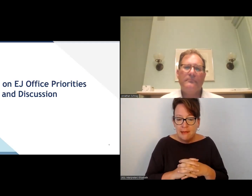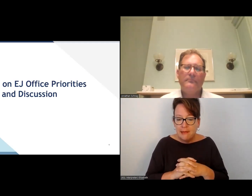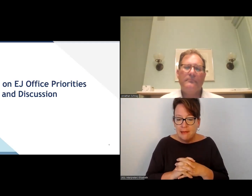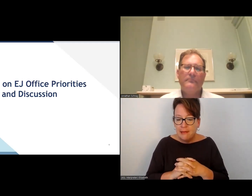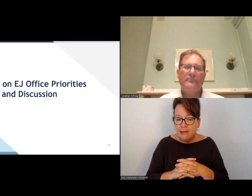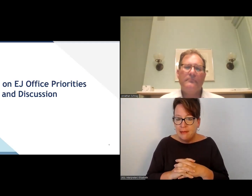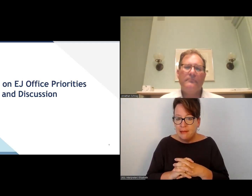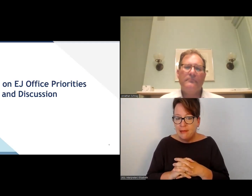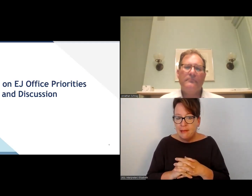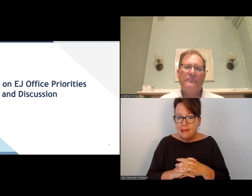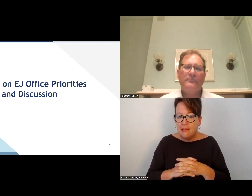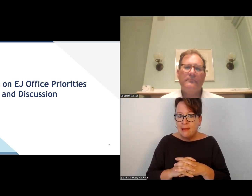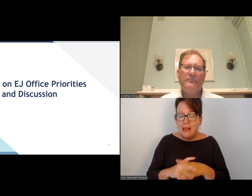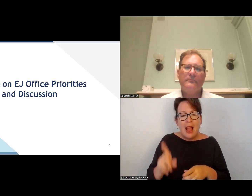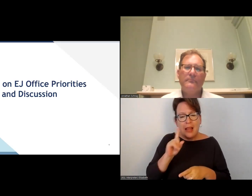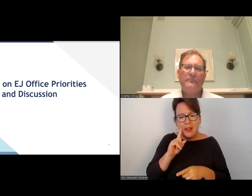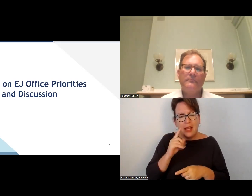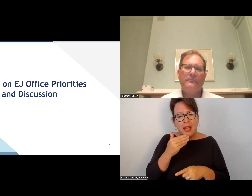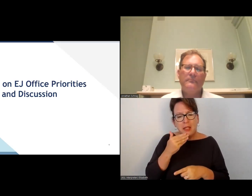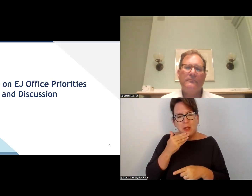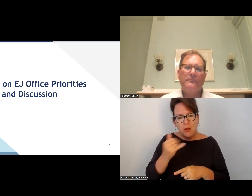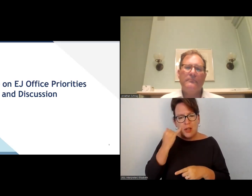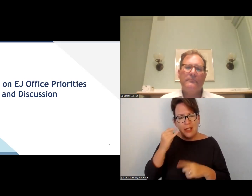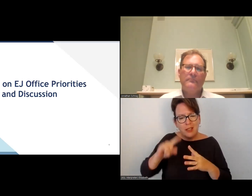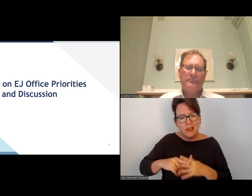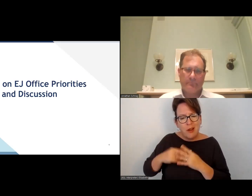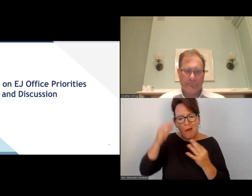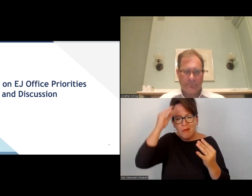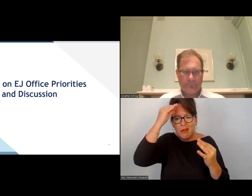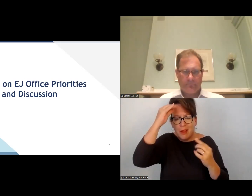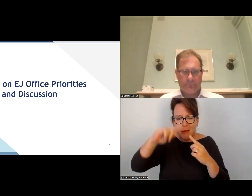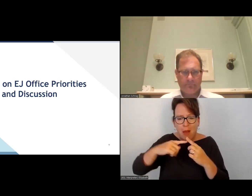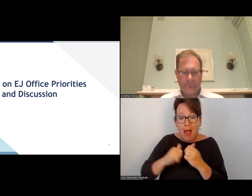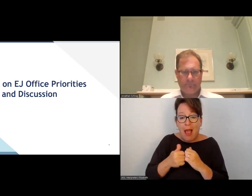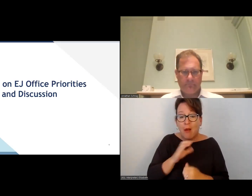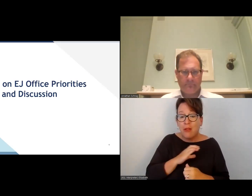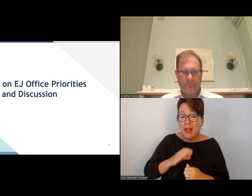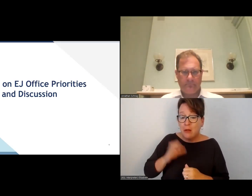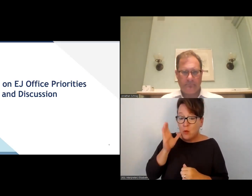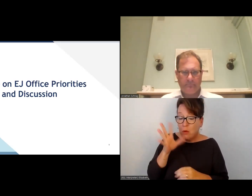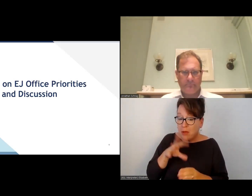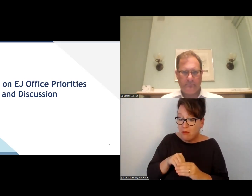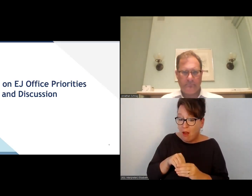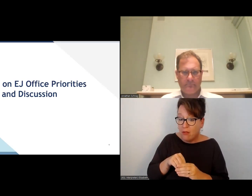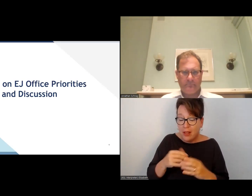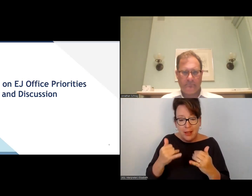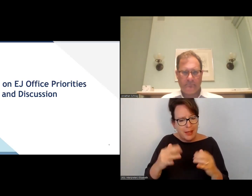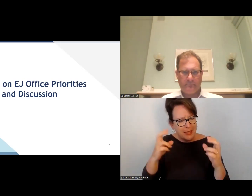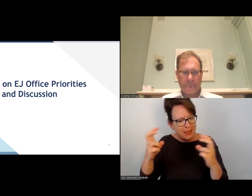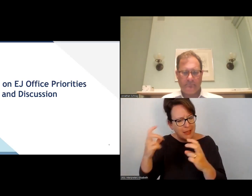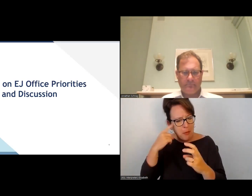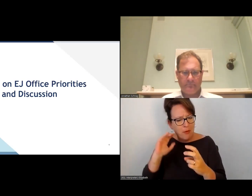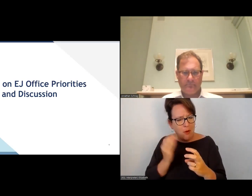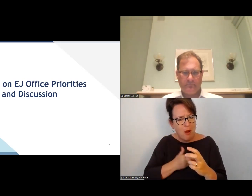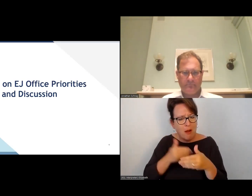how the council should be involved in this, like, is this a topic in our next conversation, or how, just